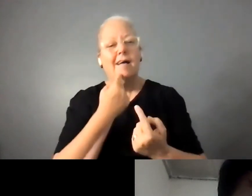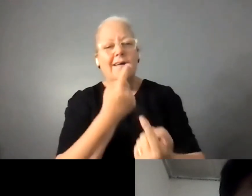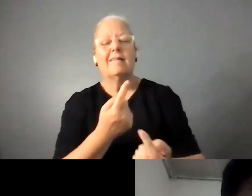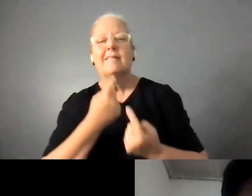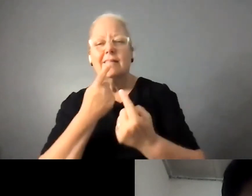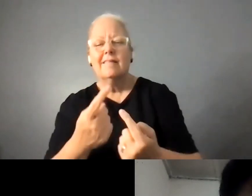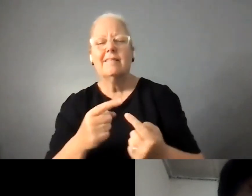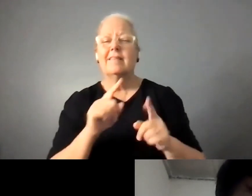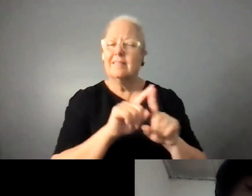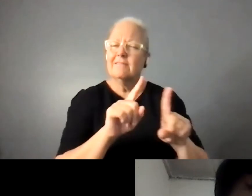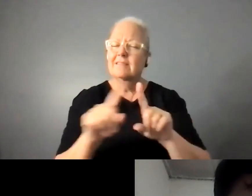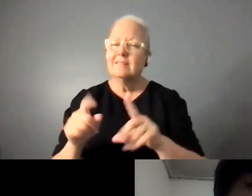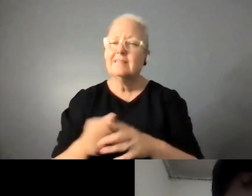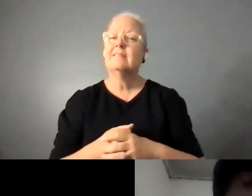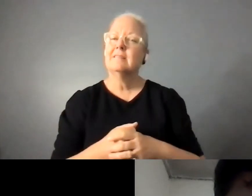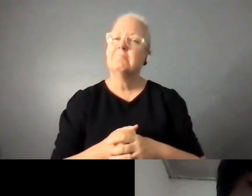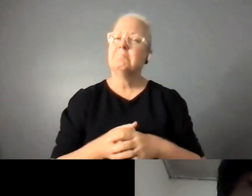on Zoom are very interesting.